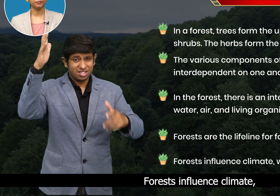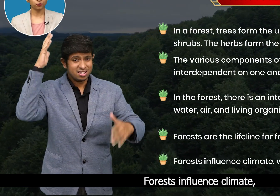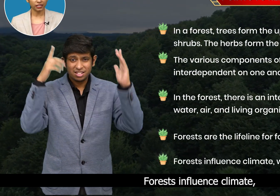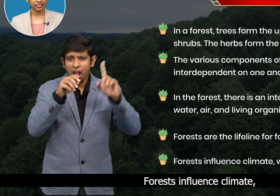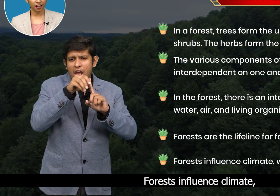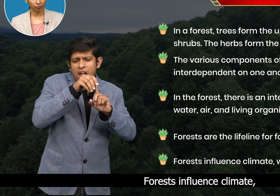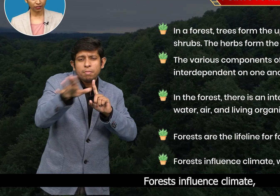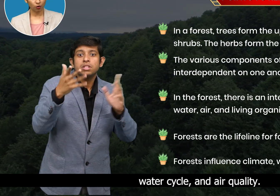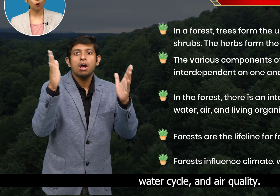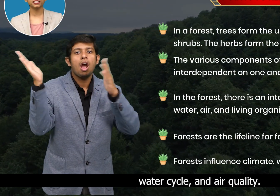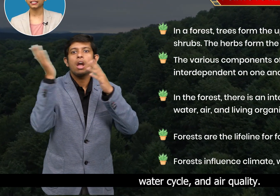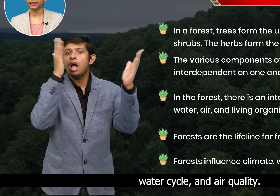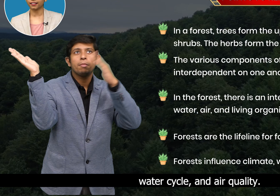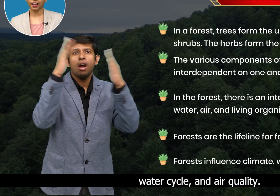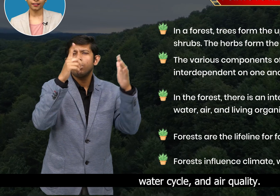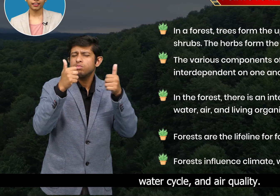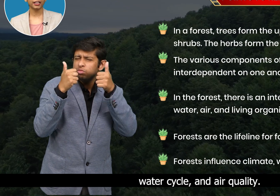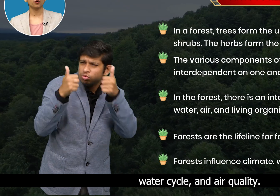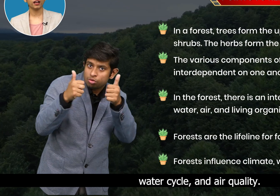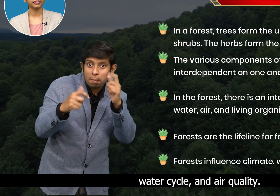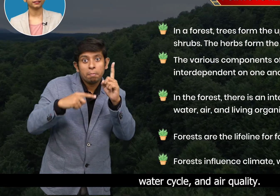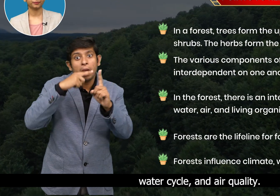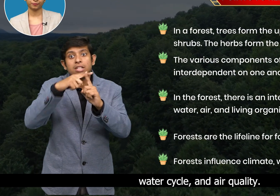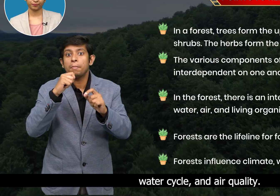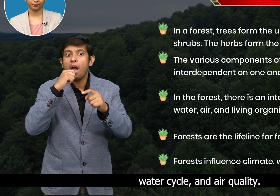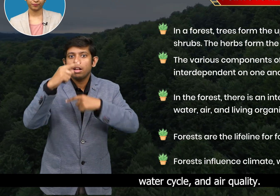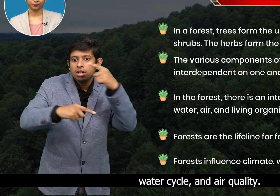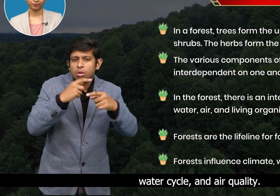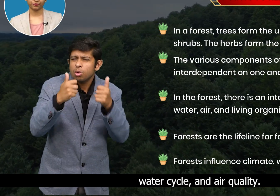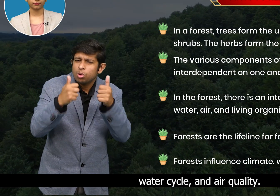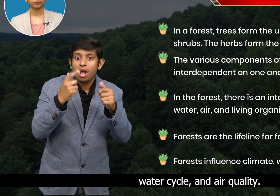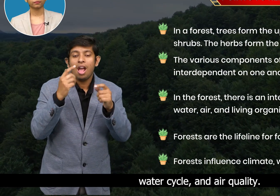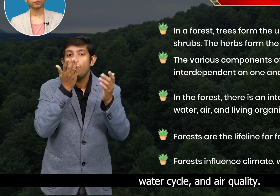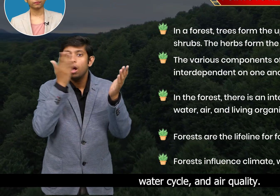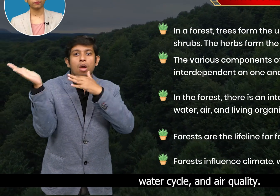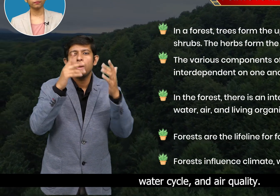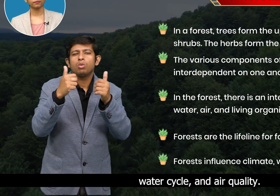Forests influence climate, water cycle, and air quality.